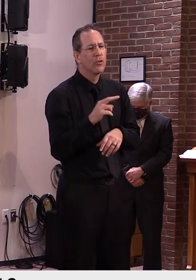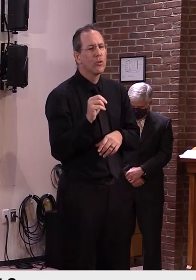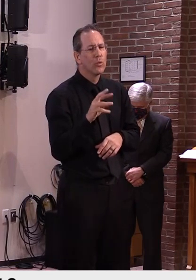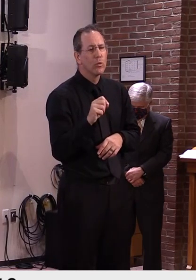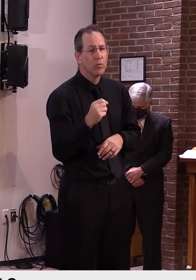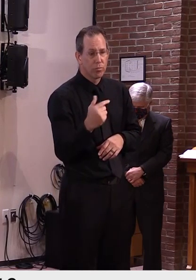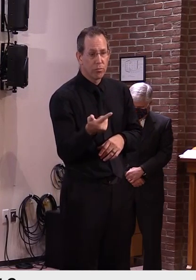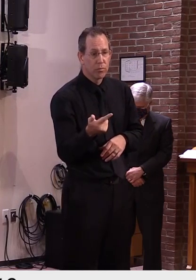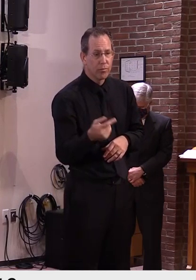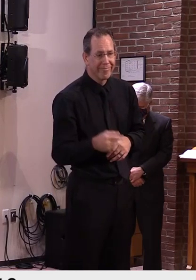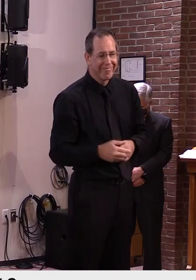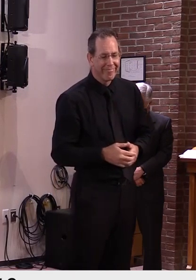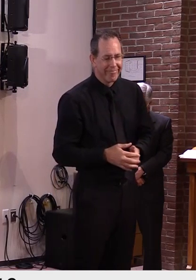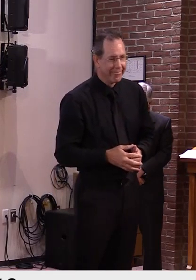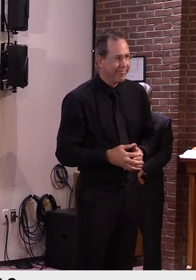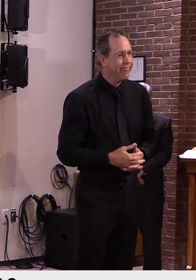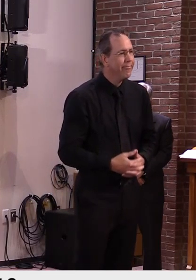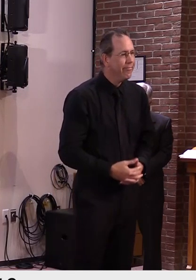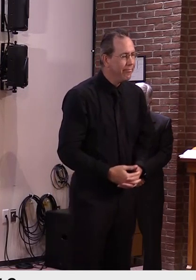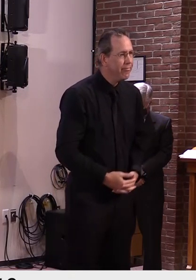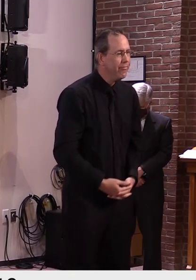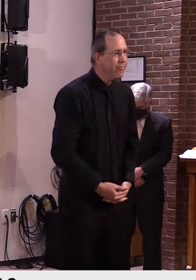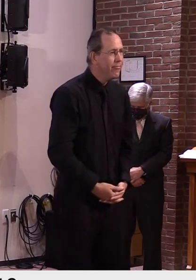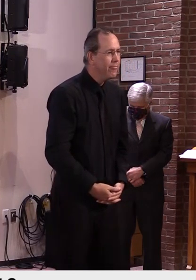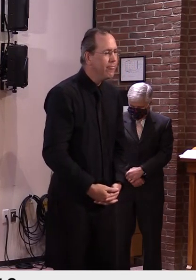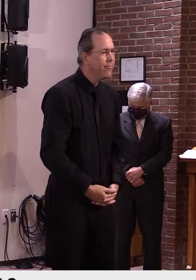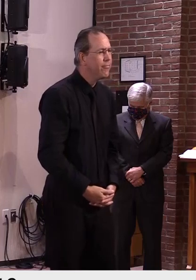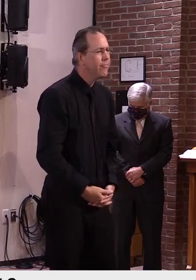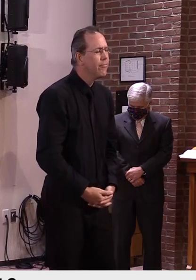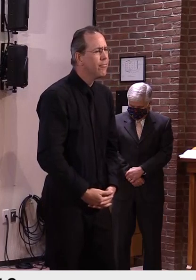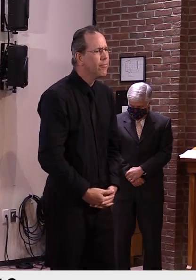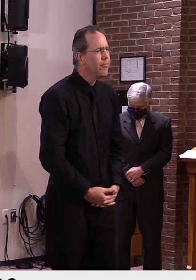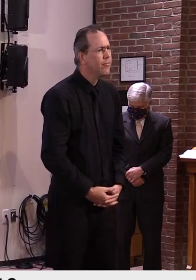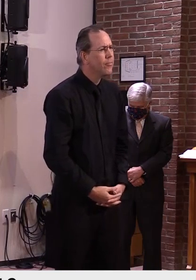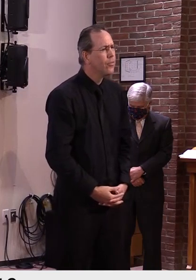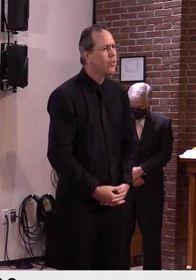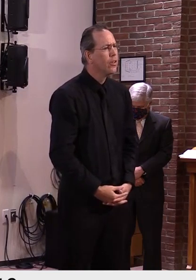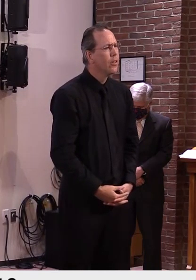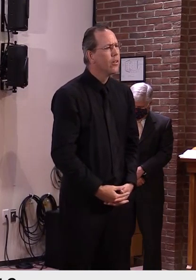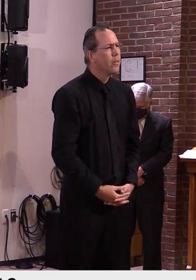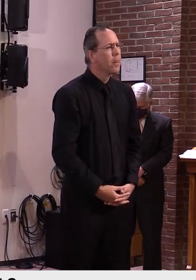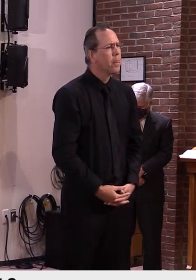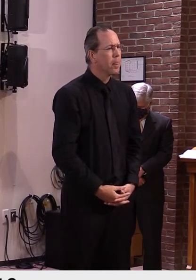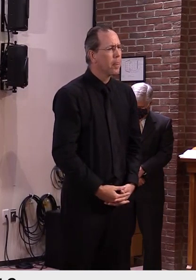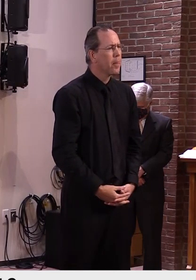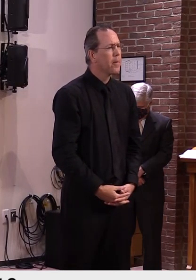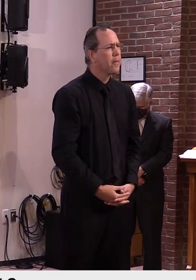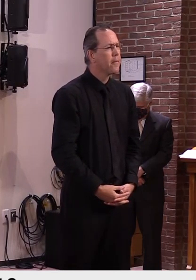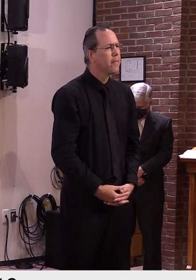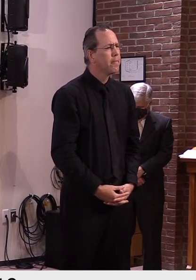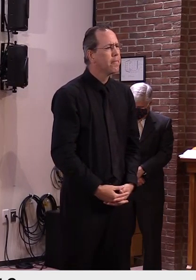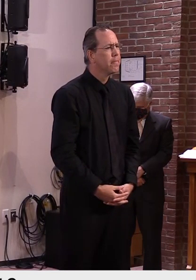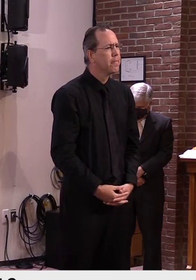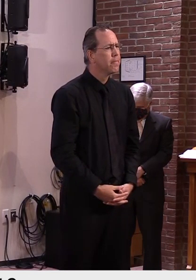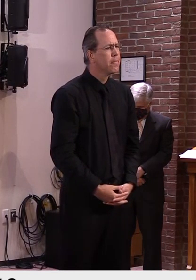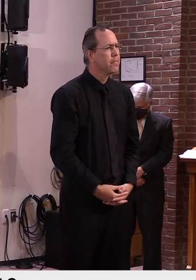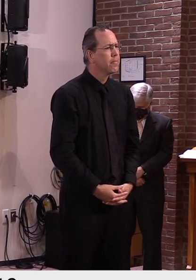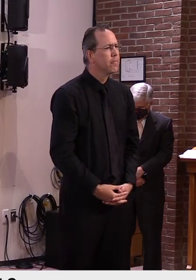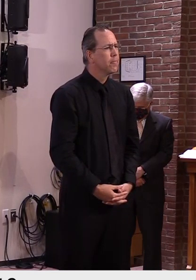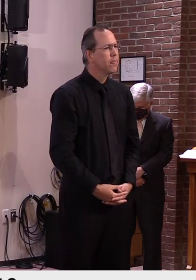Thanks, Rebecca. Governor, UN Secretary French are right this morning that Vermonters are frustrated with